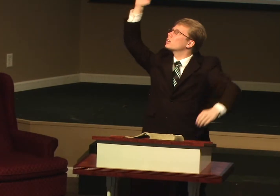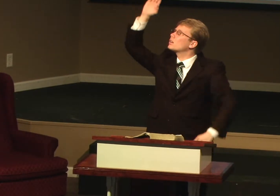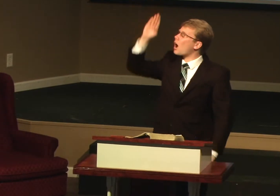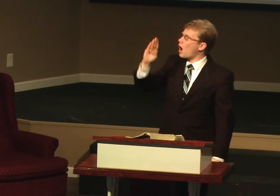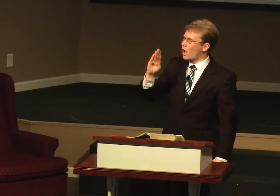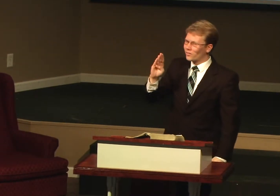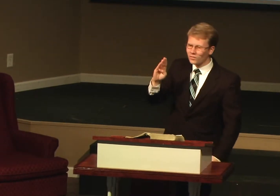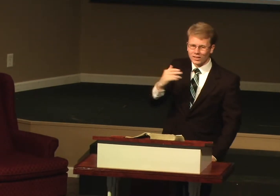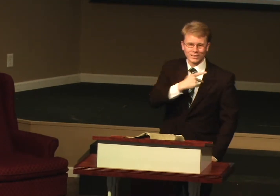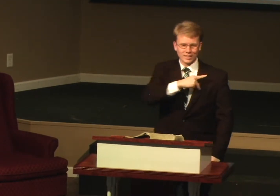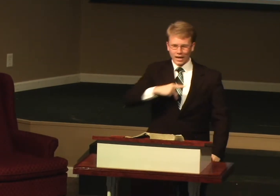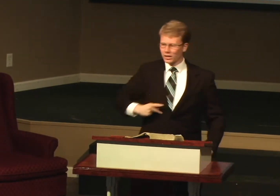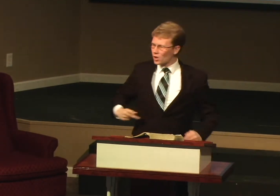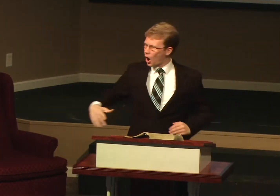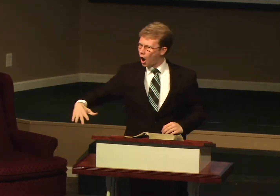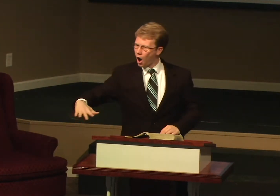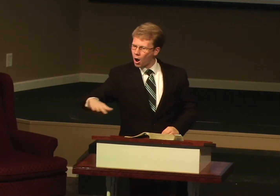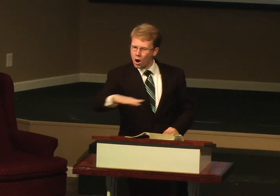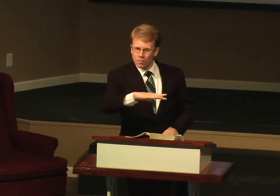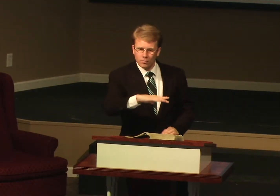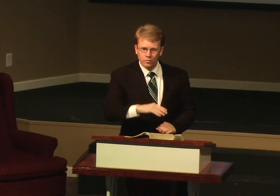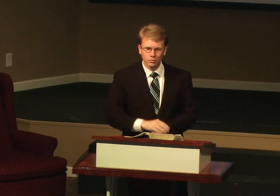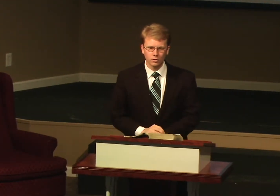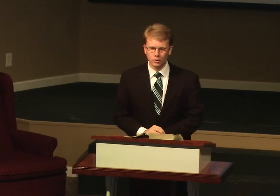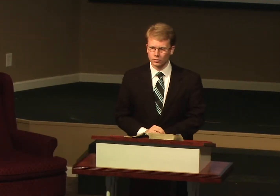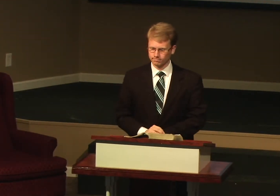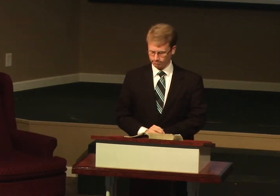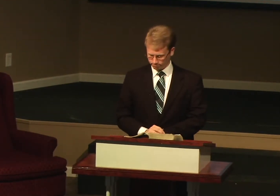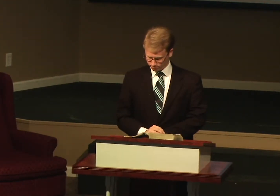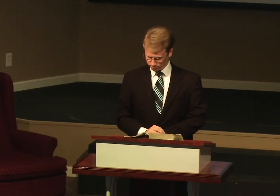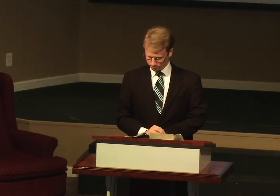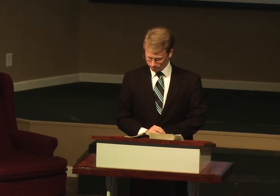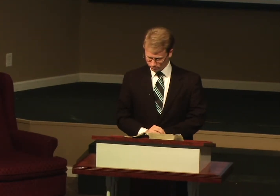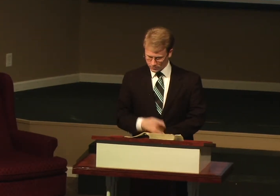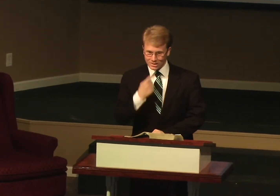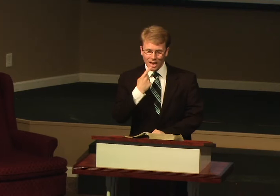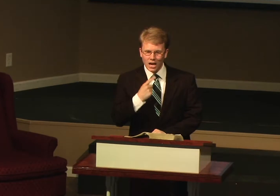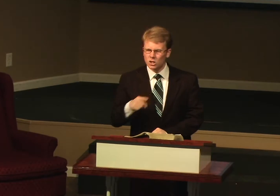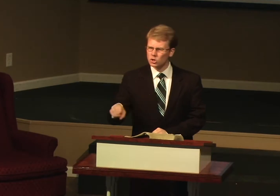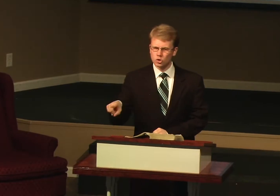Heaven, God, the King of all, that's your Father.